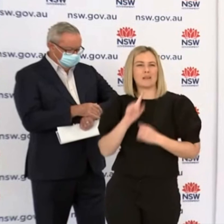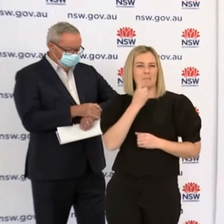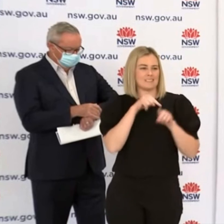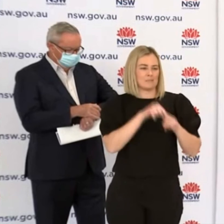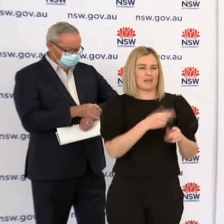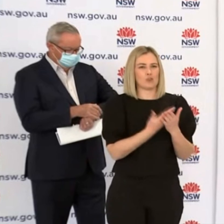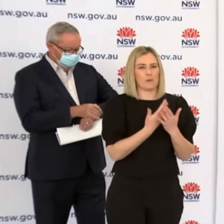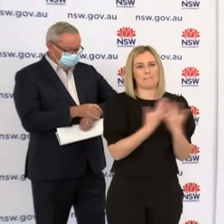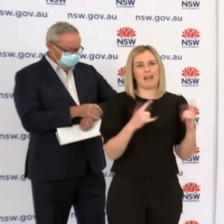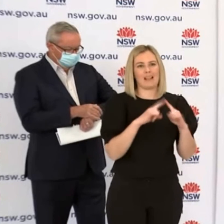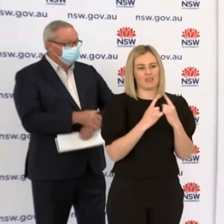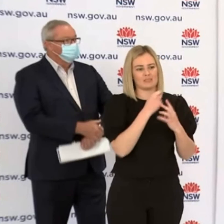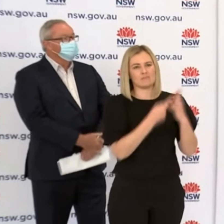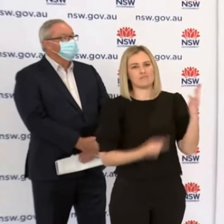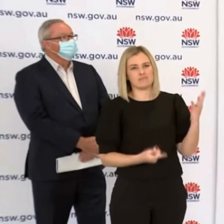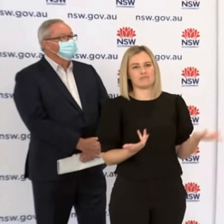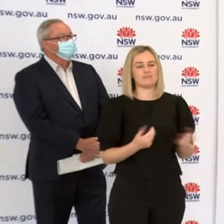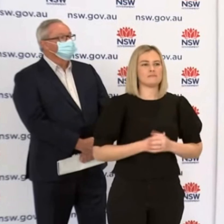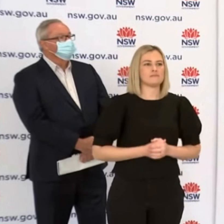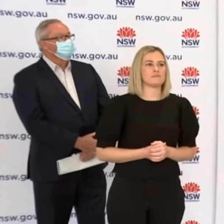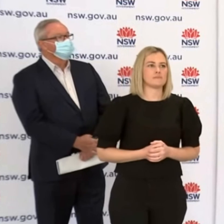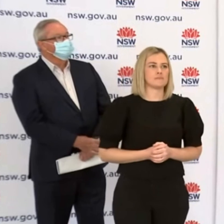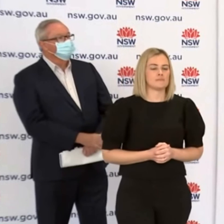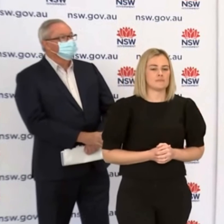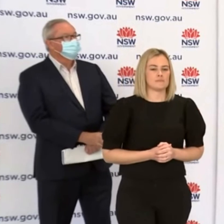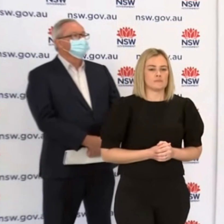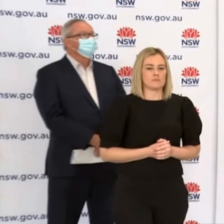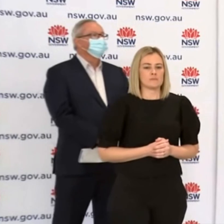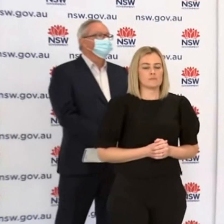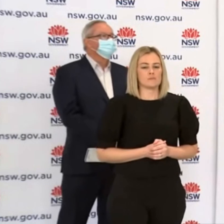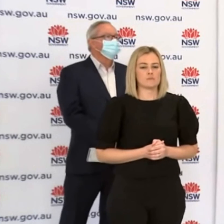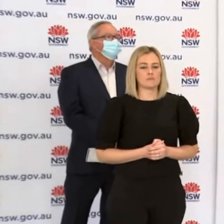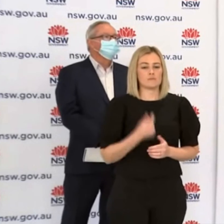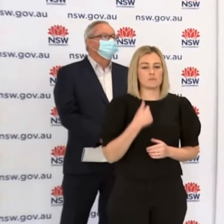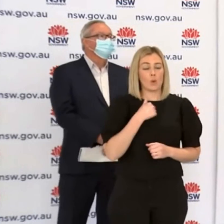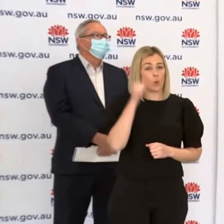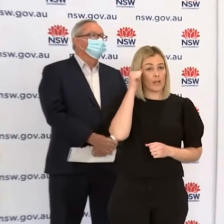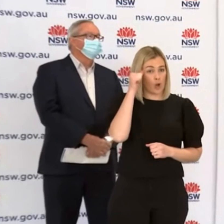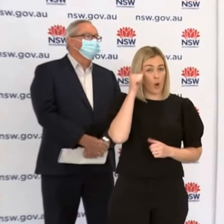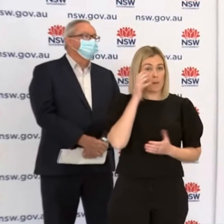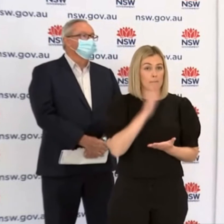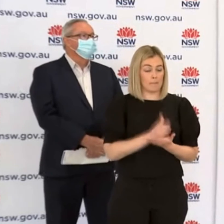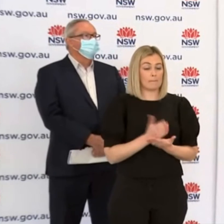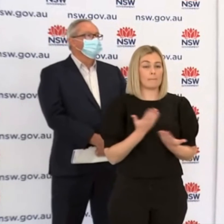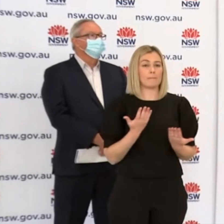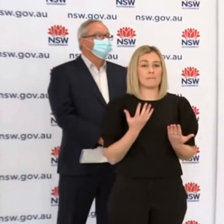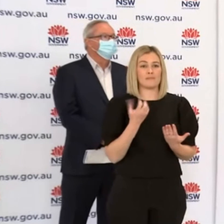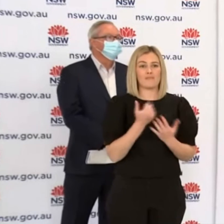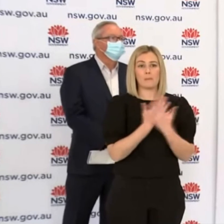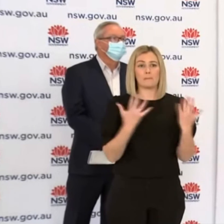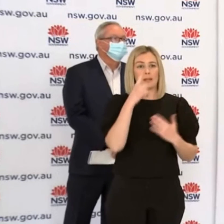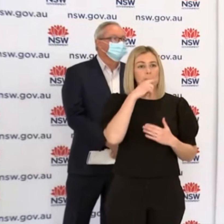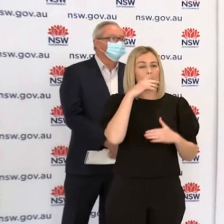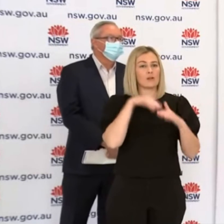and require additional help. However, what we do know is that in this situation where we have a number of people in intensive